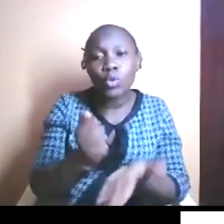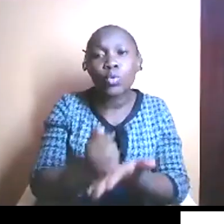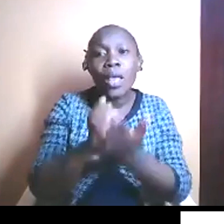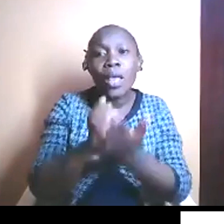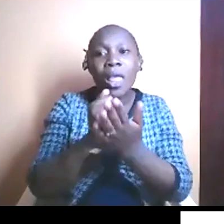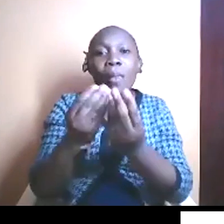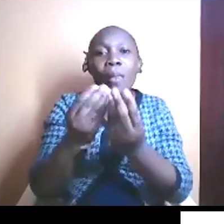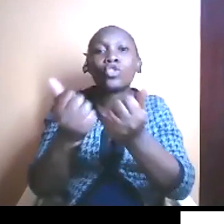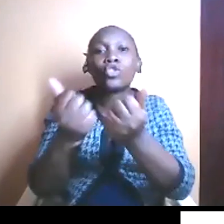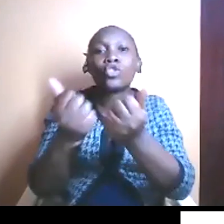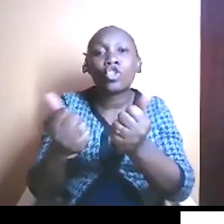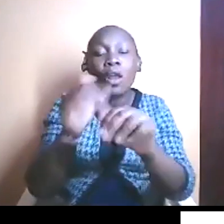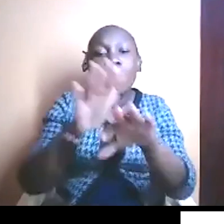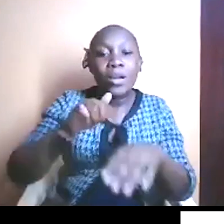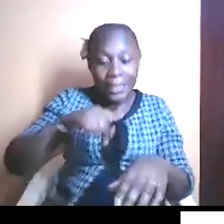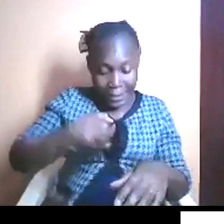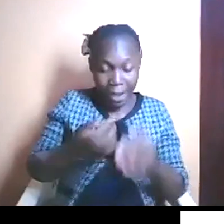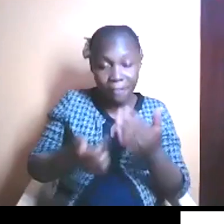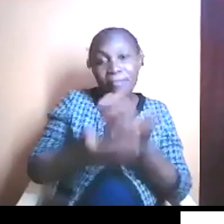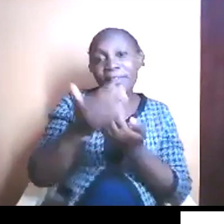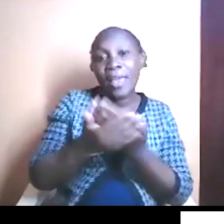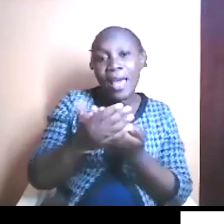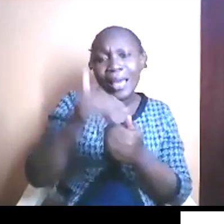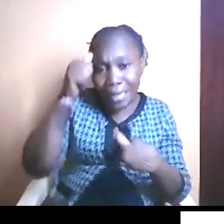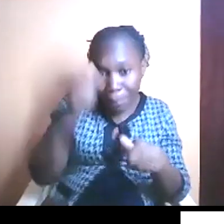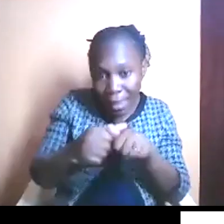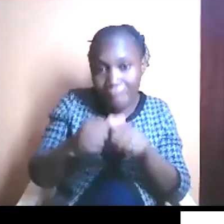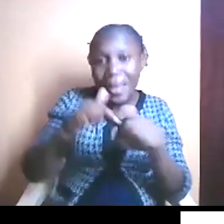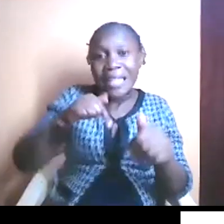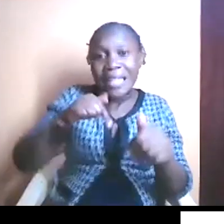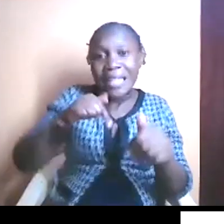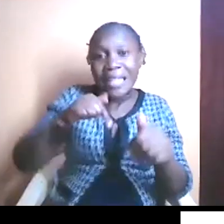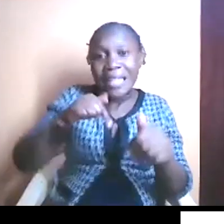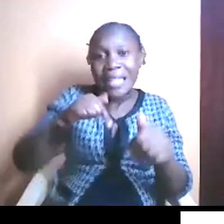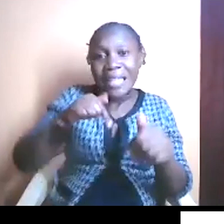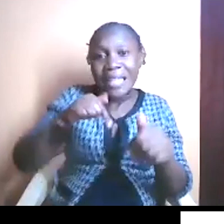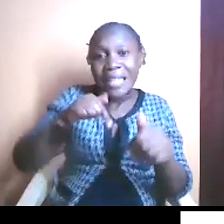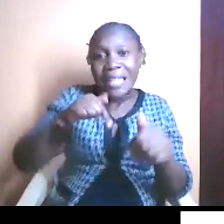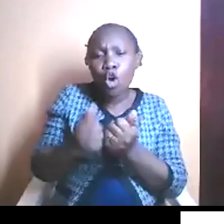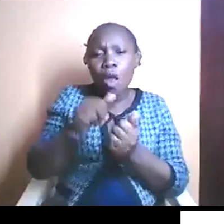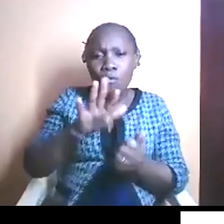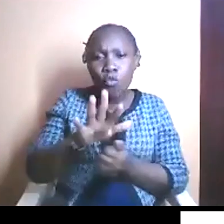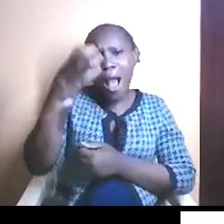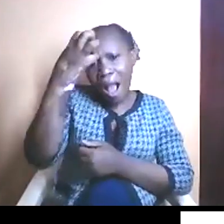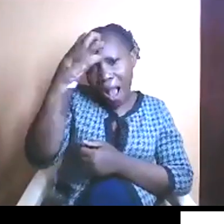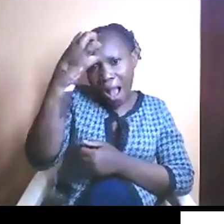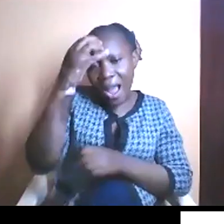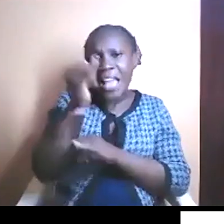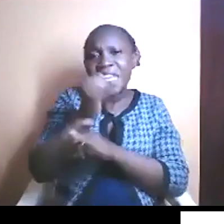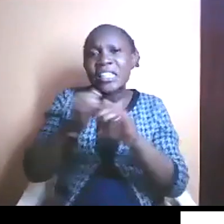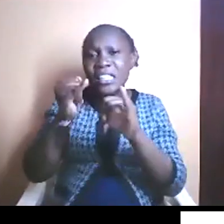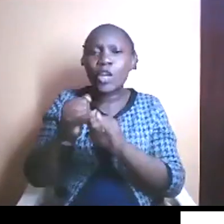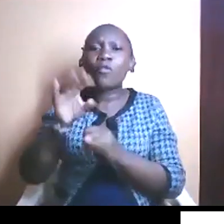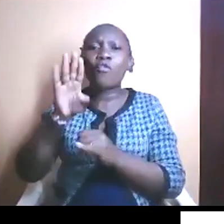about self-care. So you need to deal with your anger rather than gossiping and being jealous, all of these